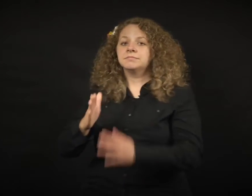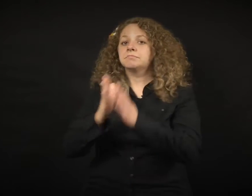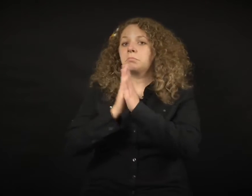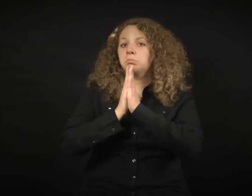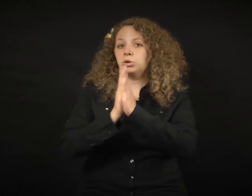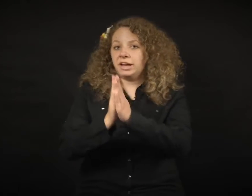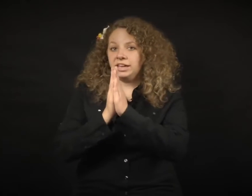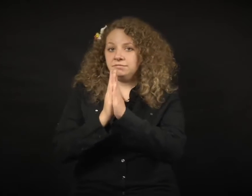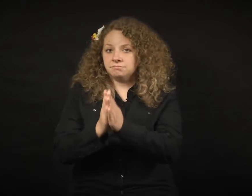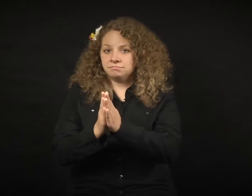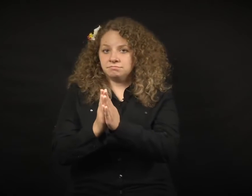pray,